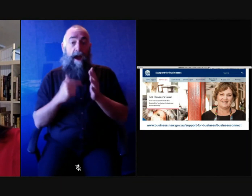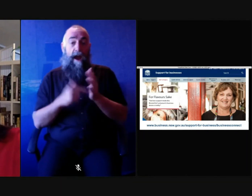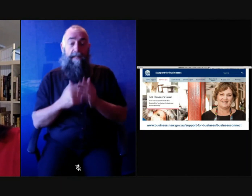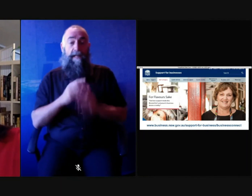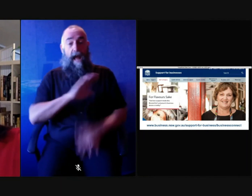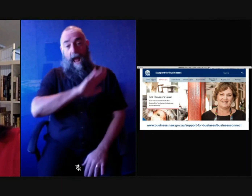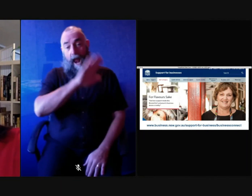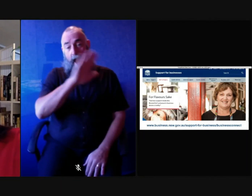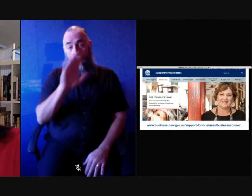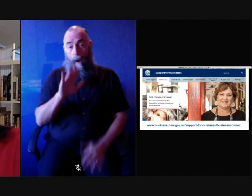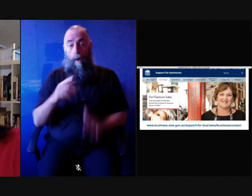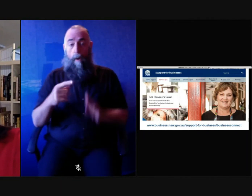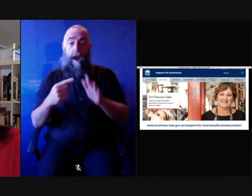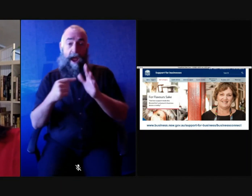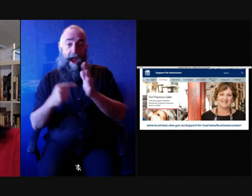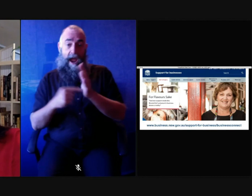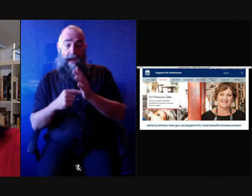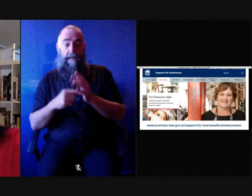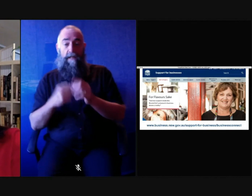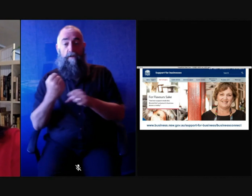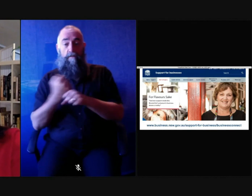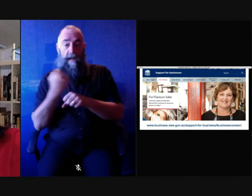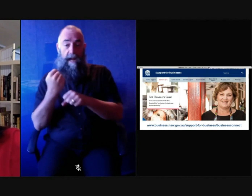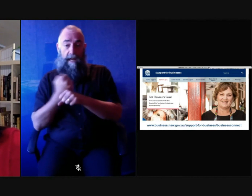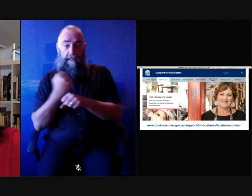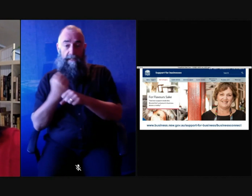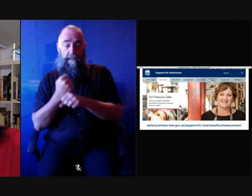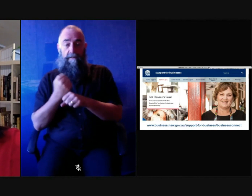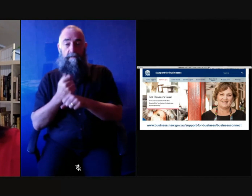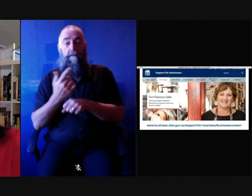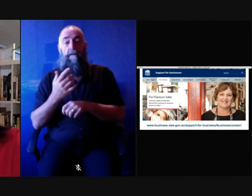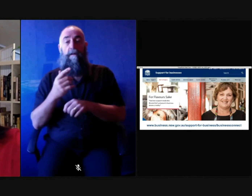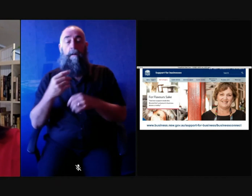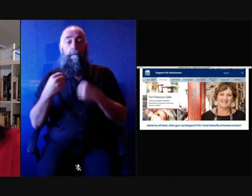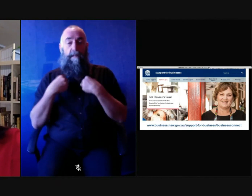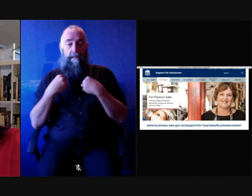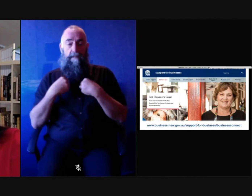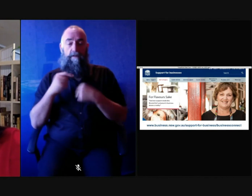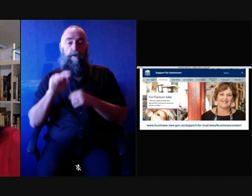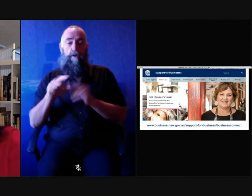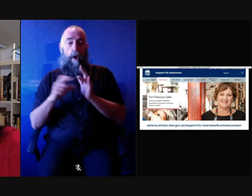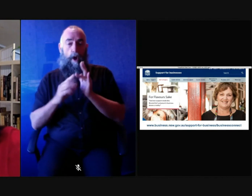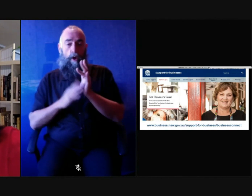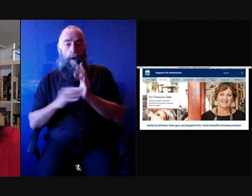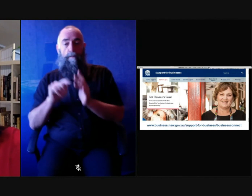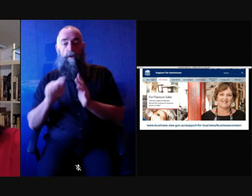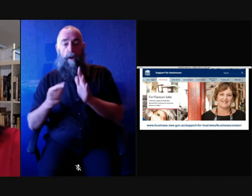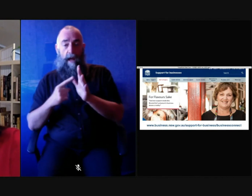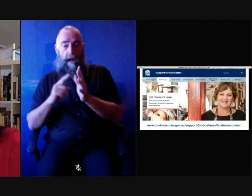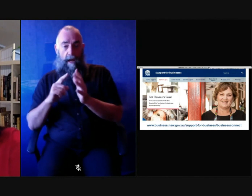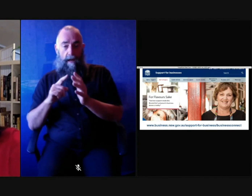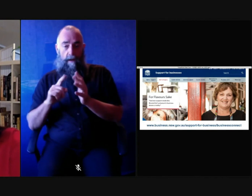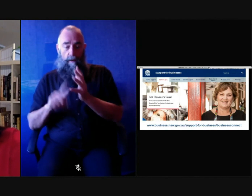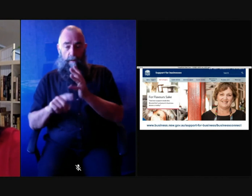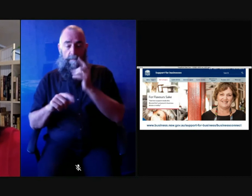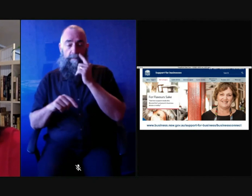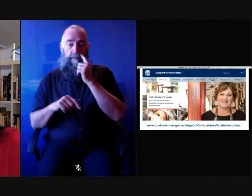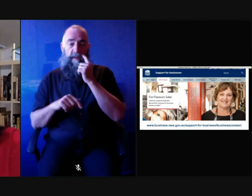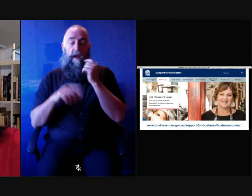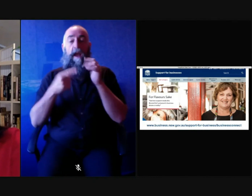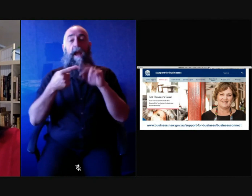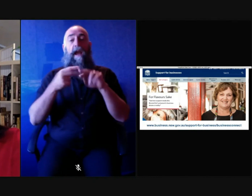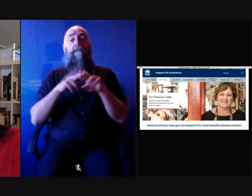hello@creativeplusbusiness.com. And thank you, everybody. Thanks for all of the lovely comments. For those of you who missed the beginning, you can watch